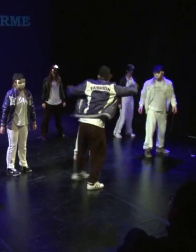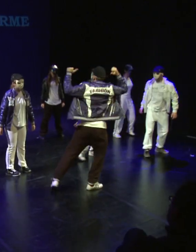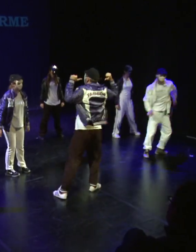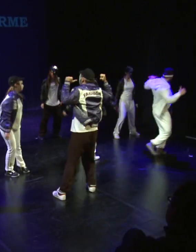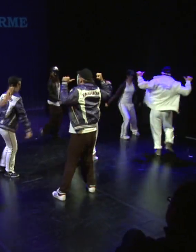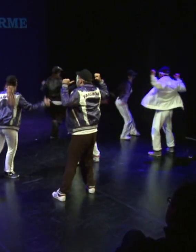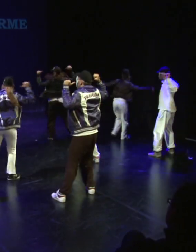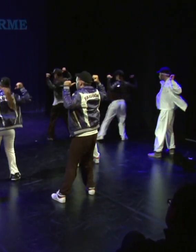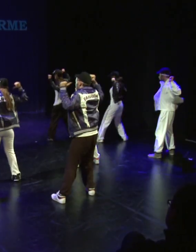back.